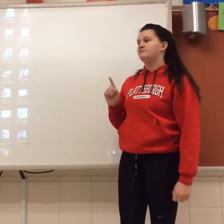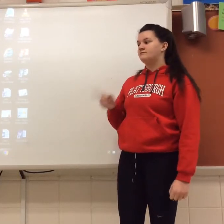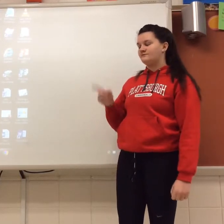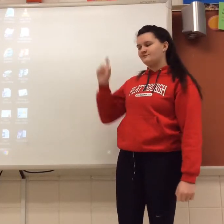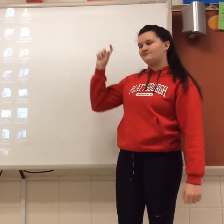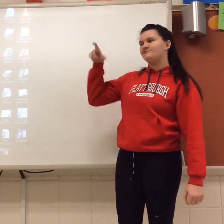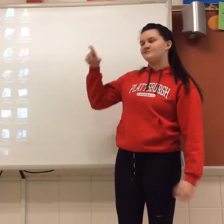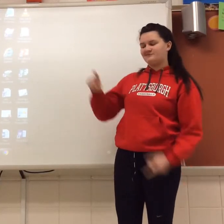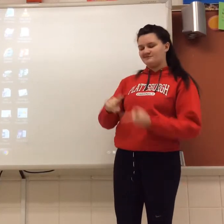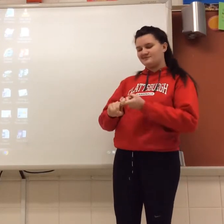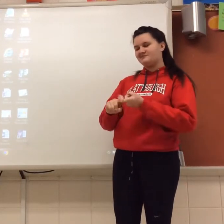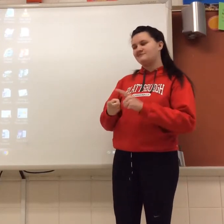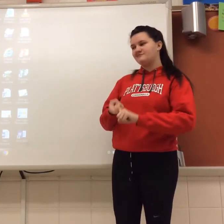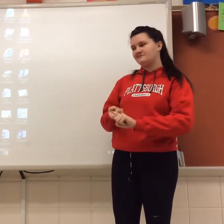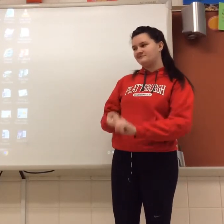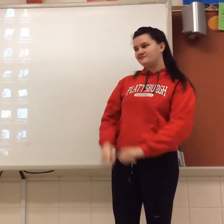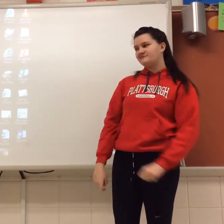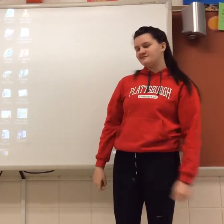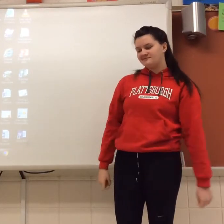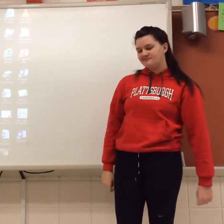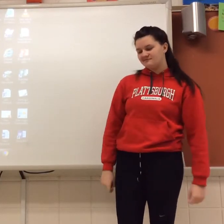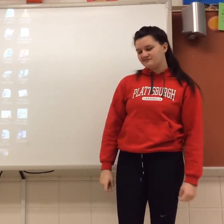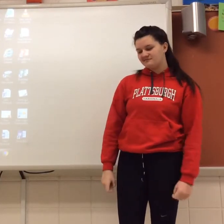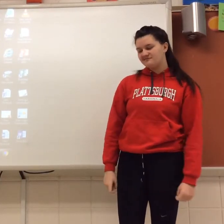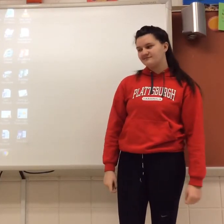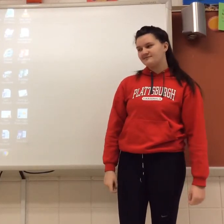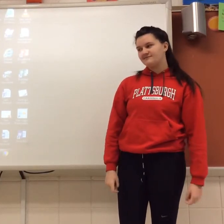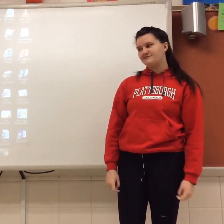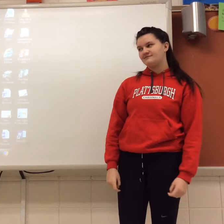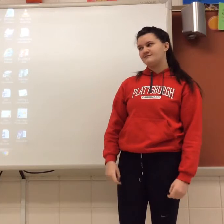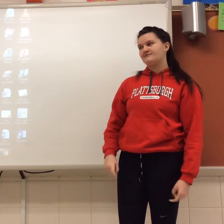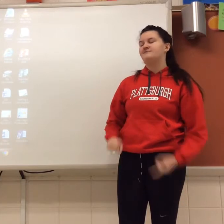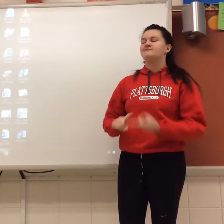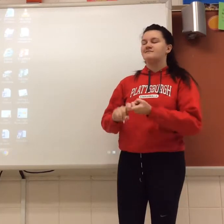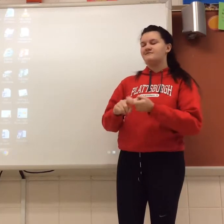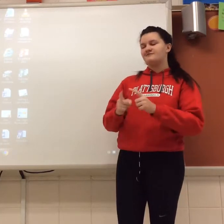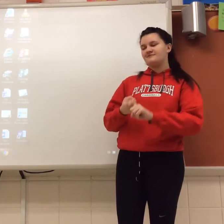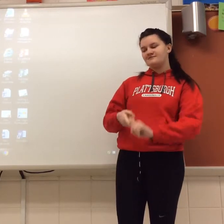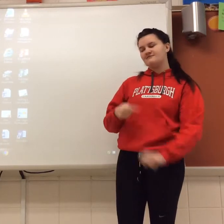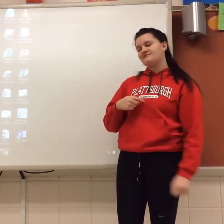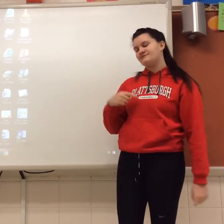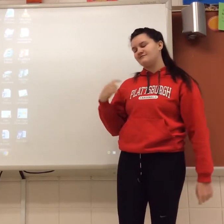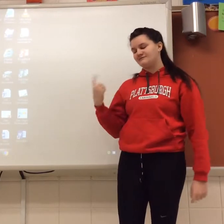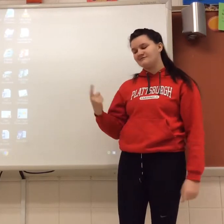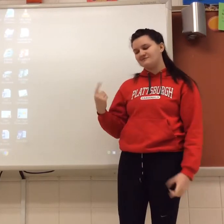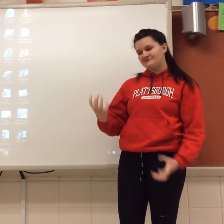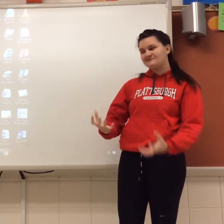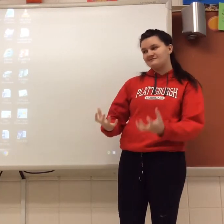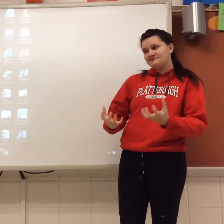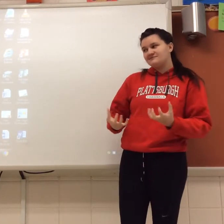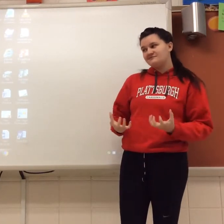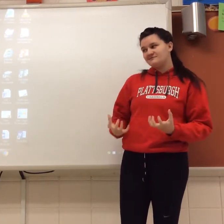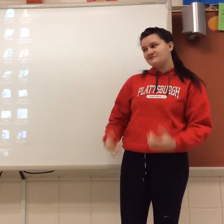"You must be a friend," said Corduroy. "I've always wanted a